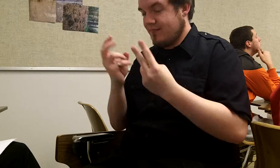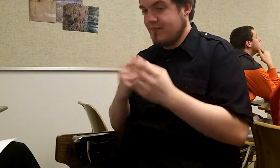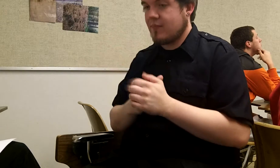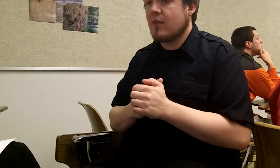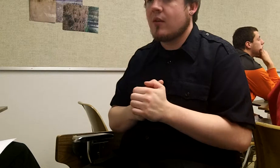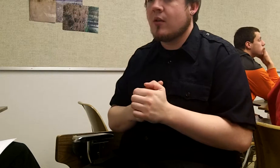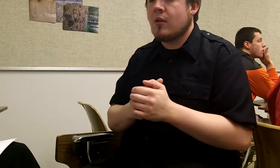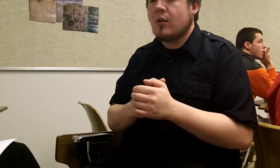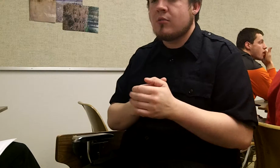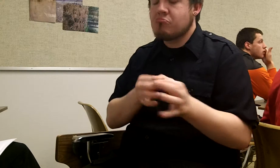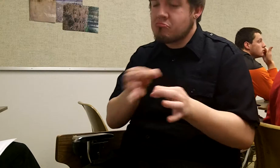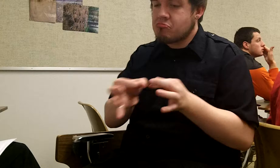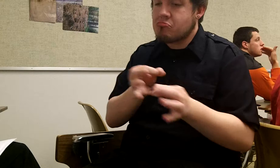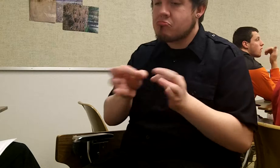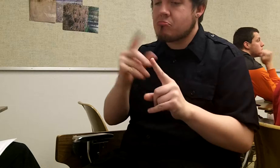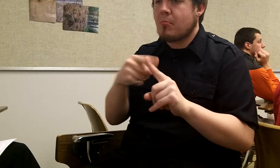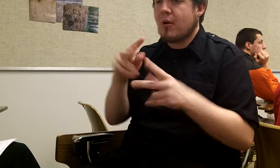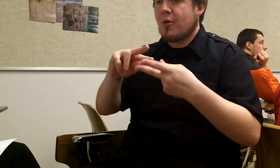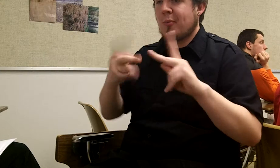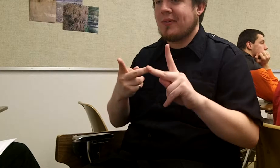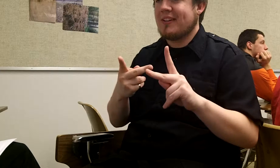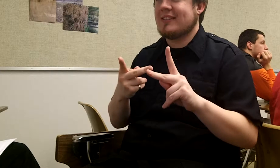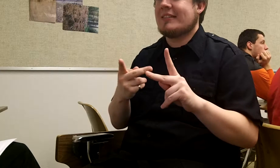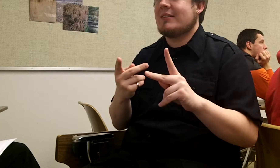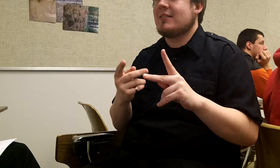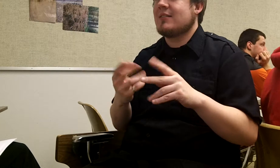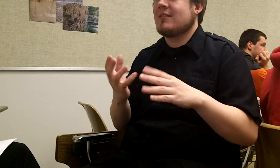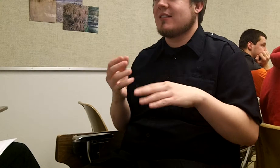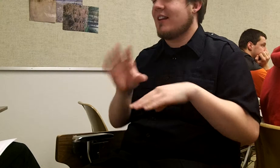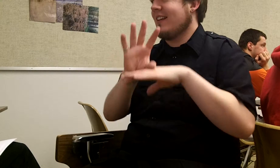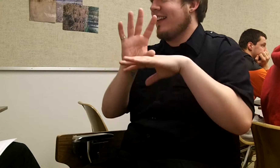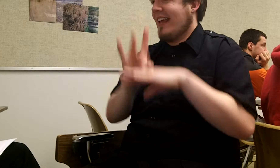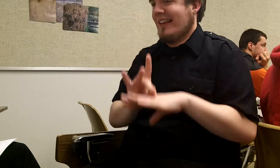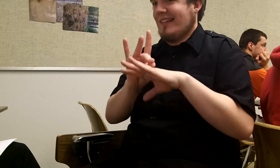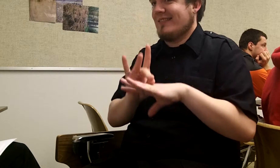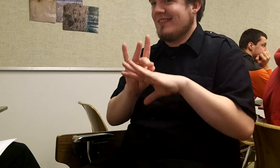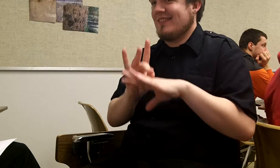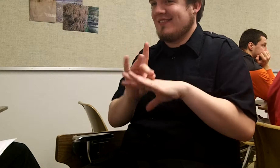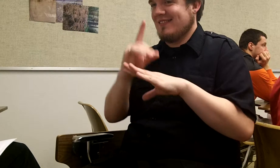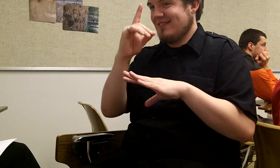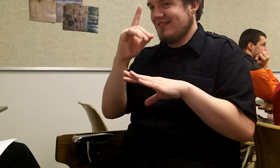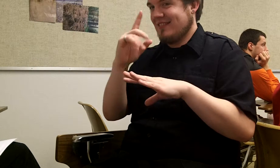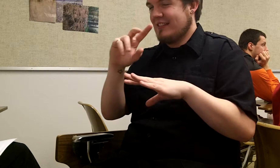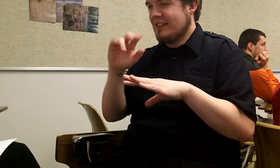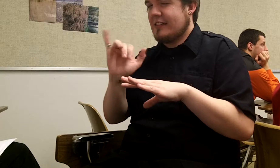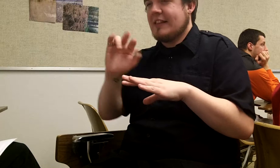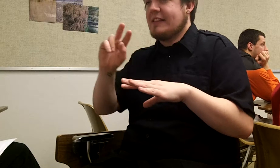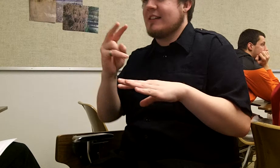talked about as an anchor in cell adhesion. This is actually a second role for beta-catenin, and you're going to find that there's a number of